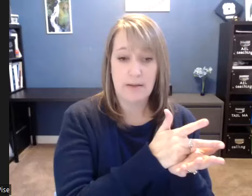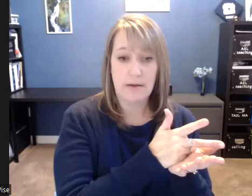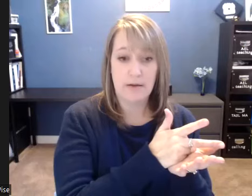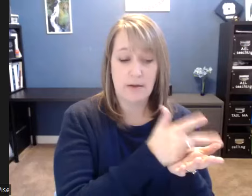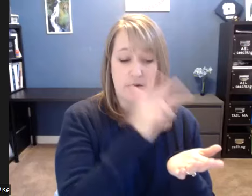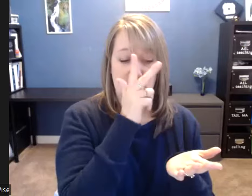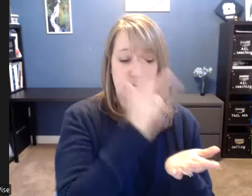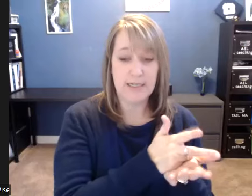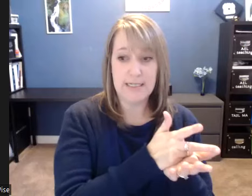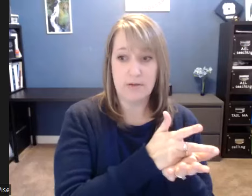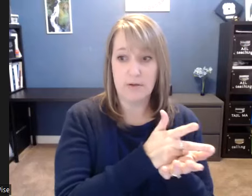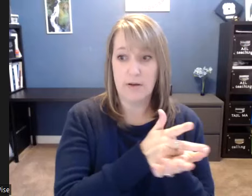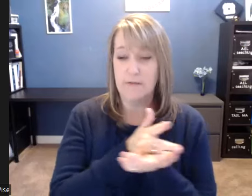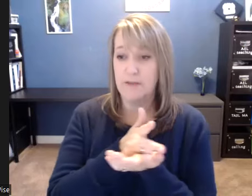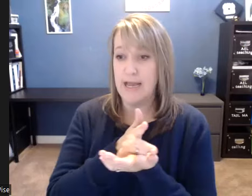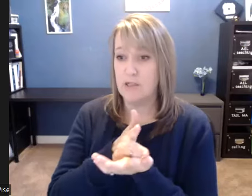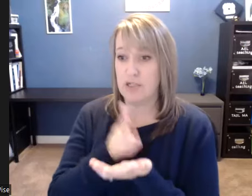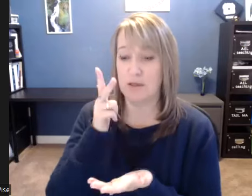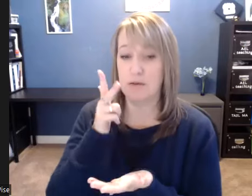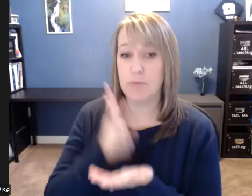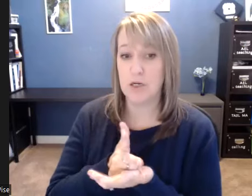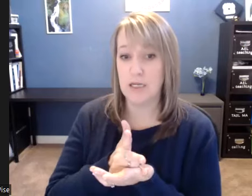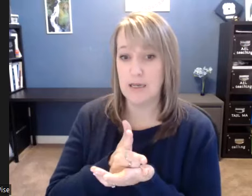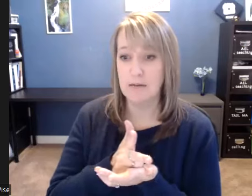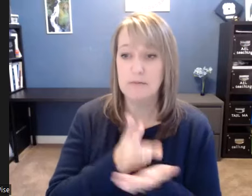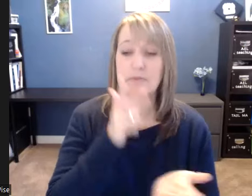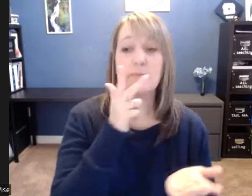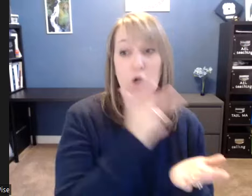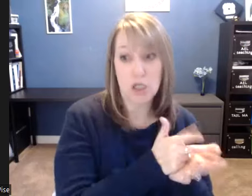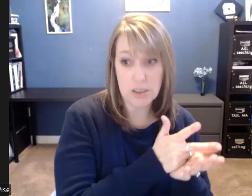And just bring it down on a flat hand shape there. Parking, park.